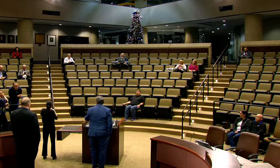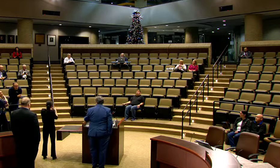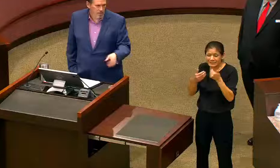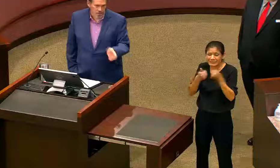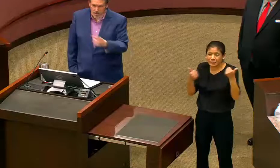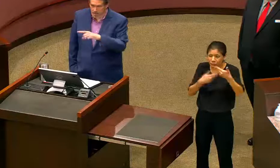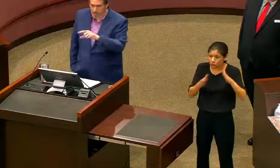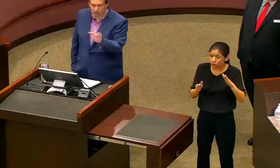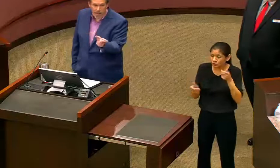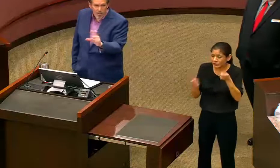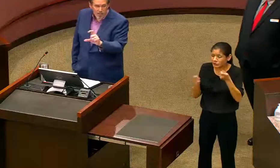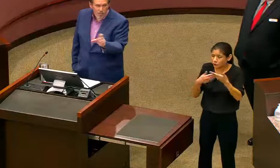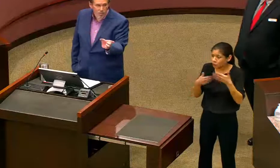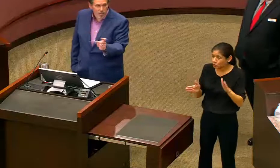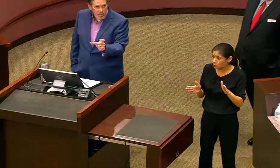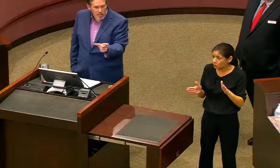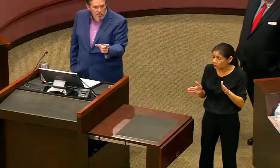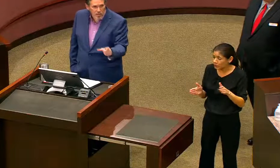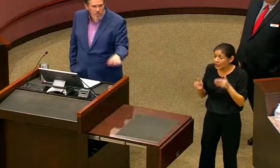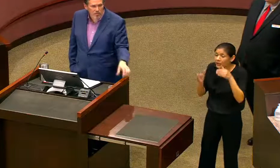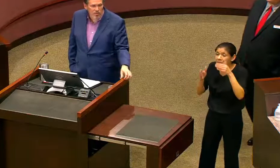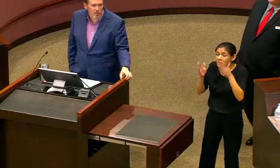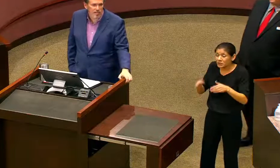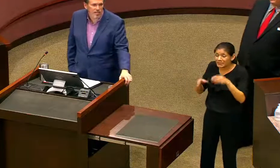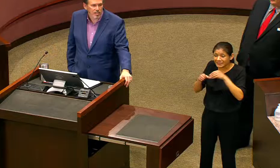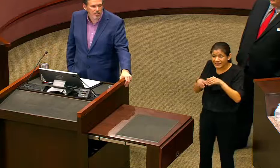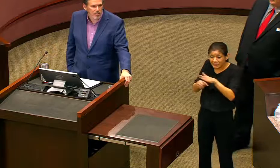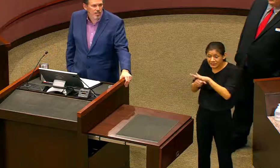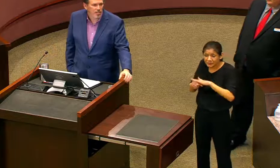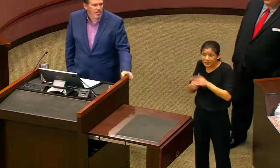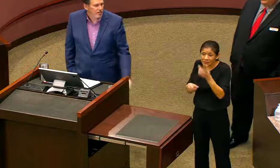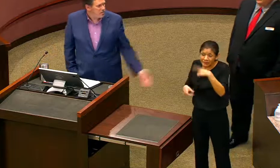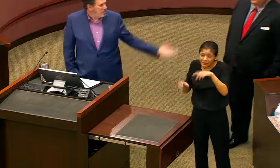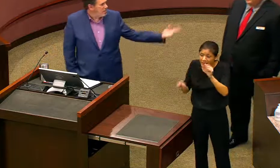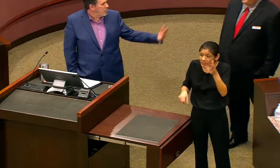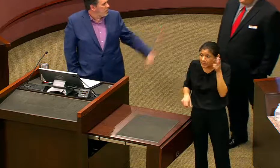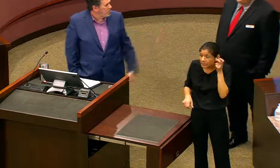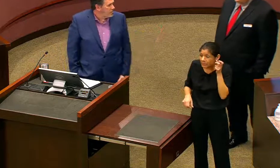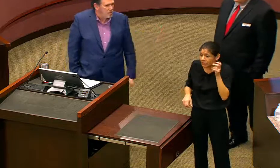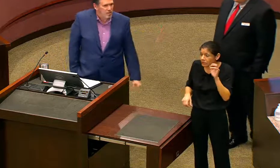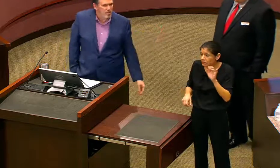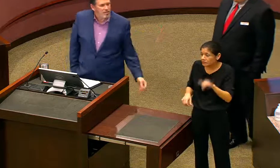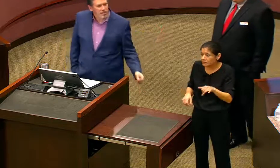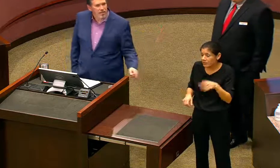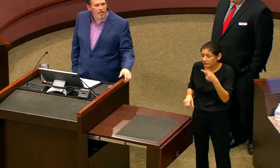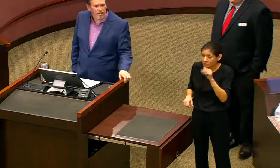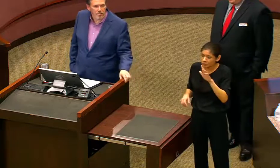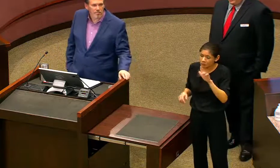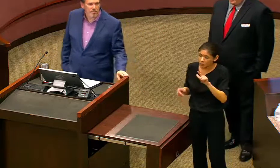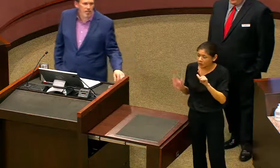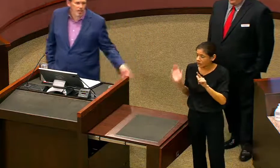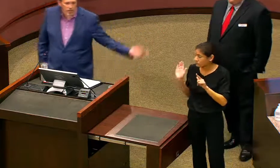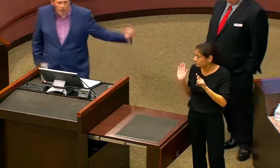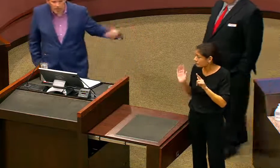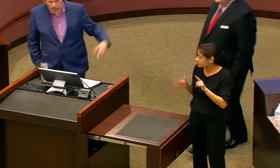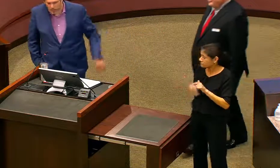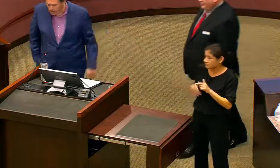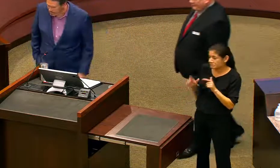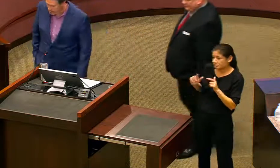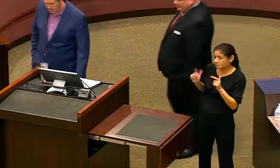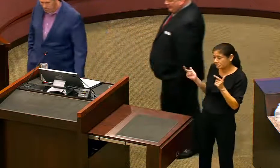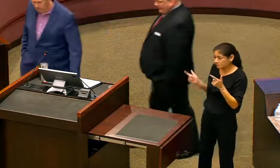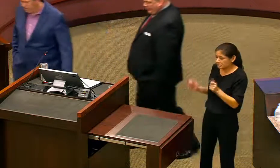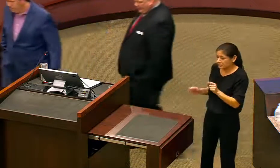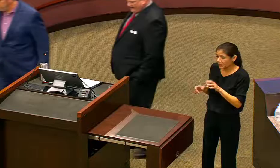space. Having somebody within the space so that they can hear, I mean, that's Paul's thing, but yeah, I'll let you talk to that